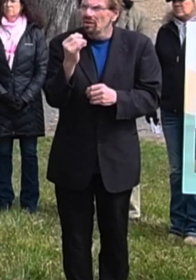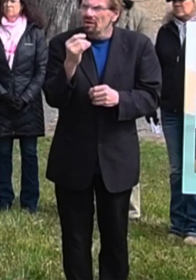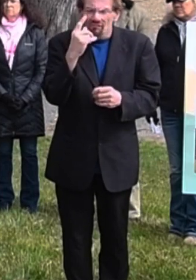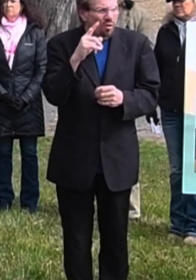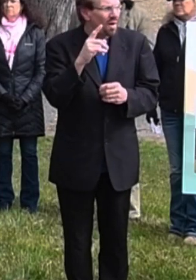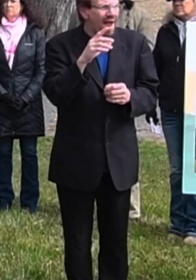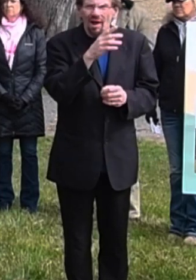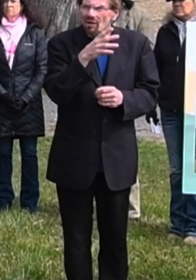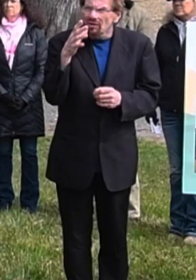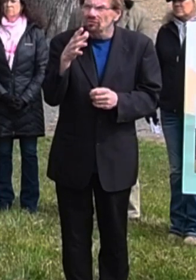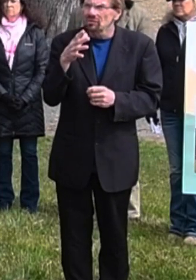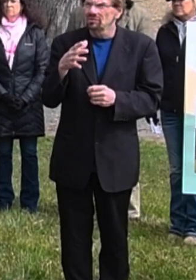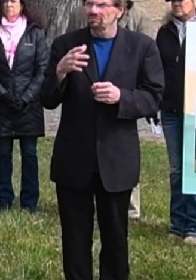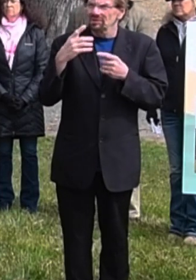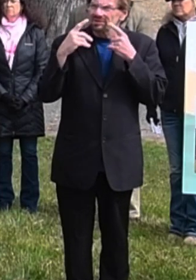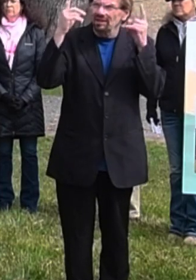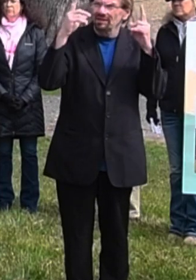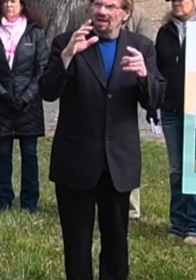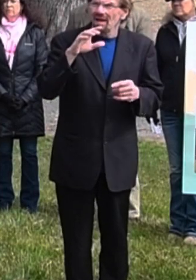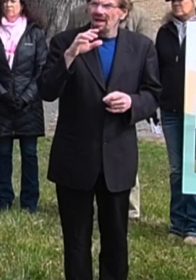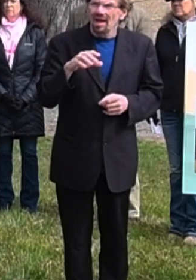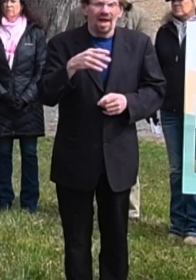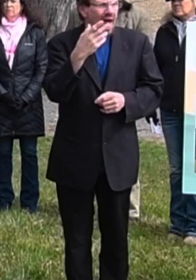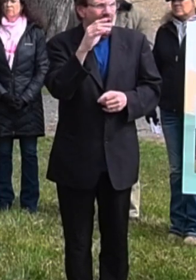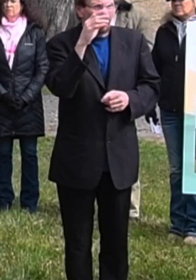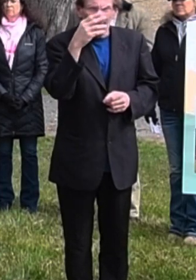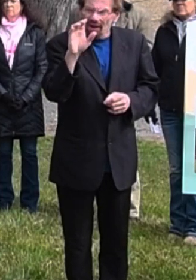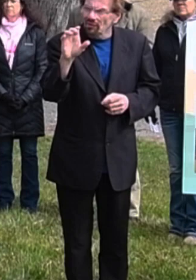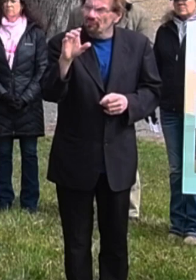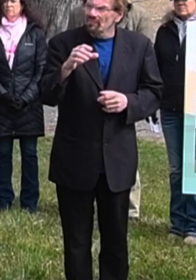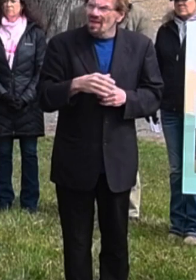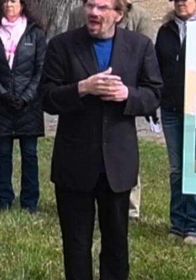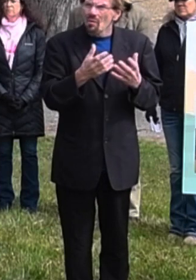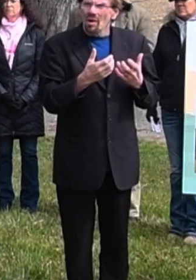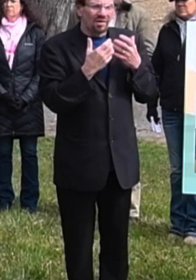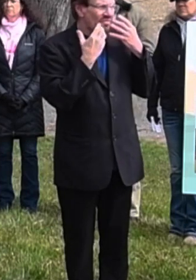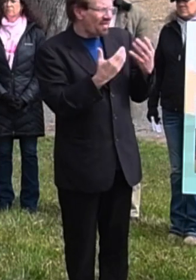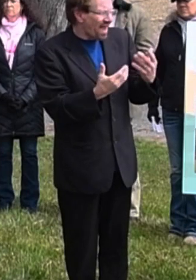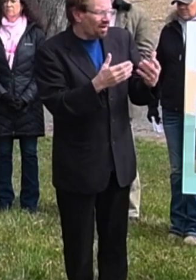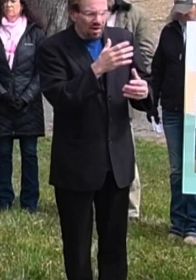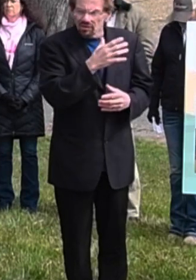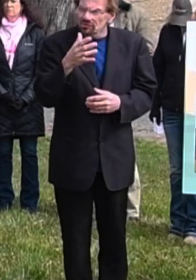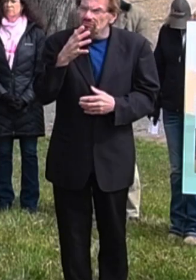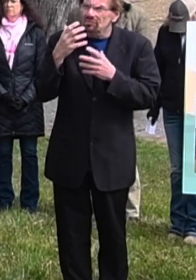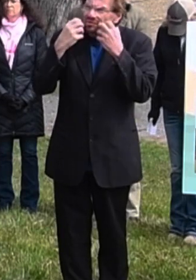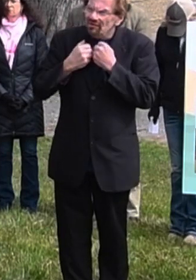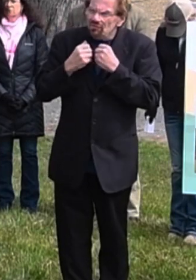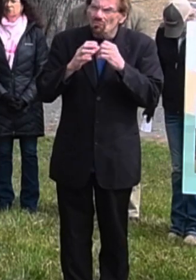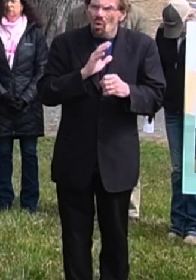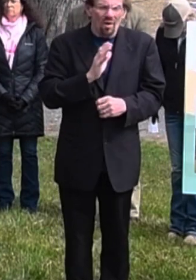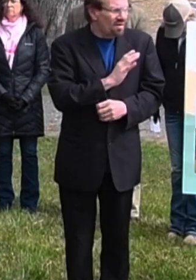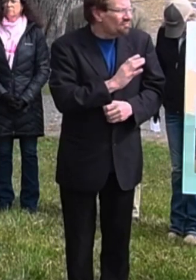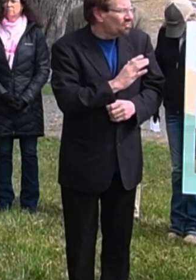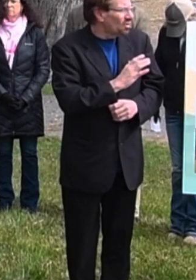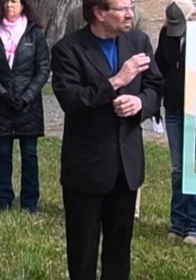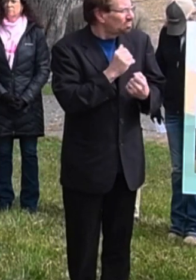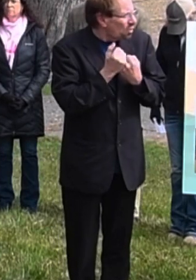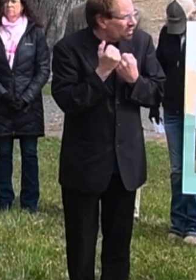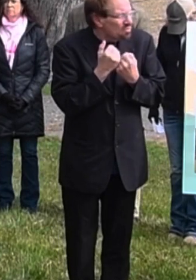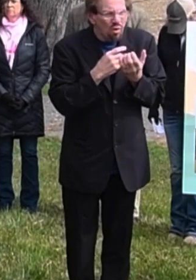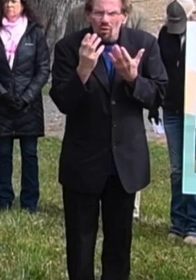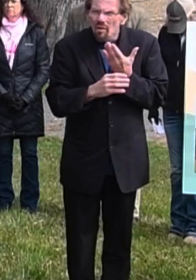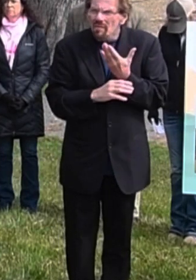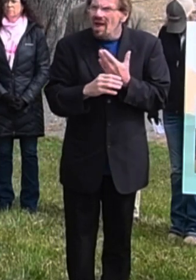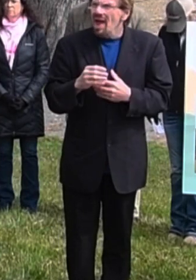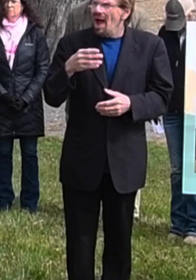in Howard County. I want to thank the Agricultural Preservation Board for supporting this program and the Howard County Economic